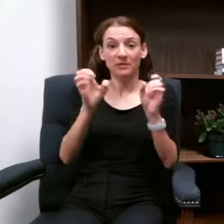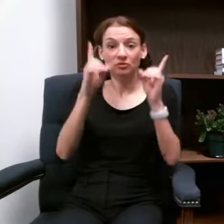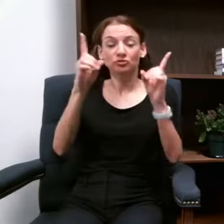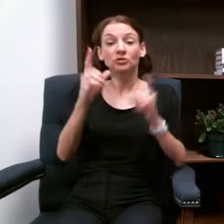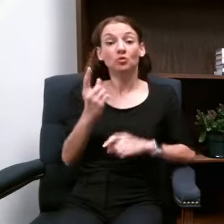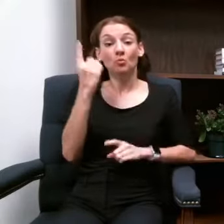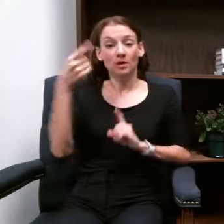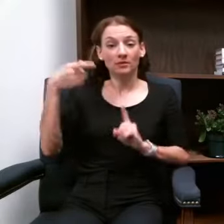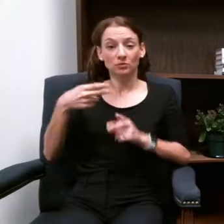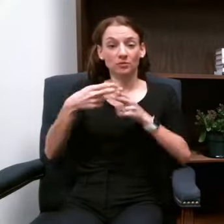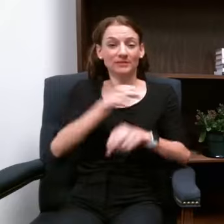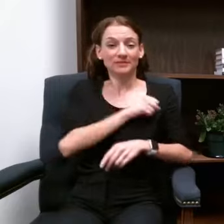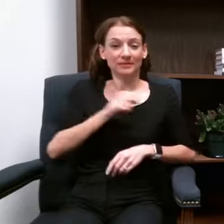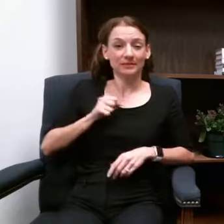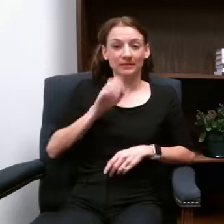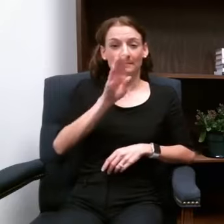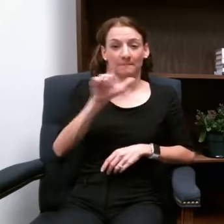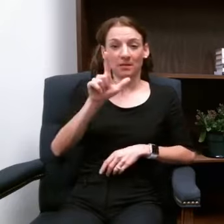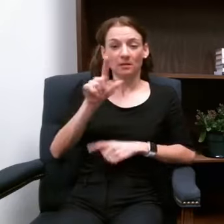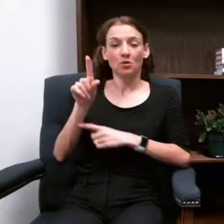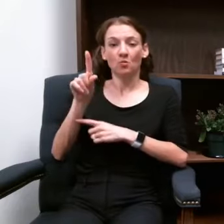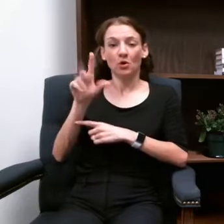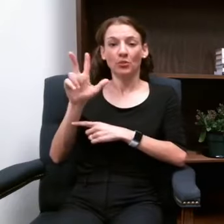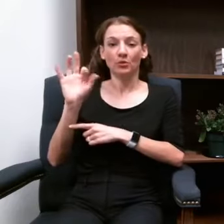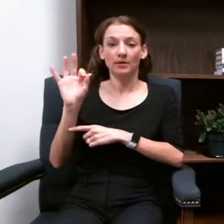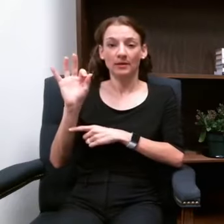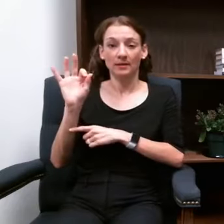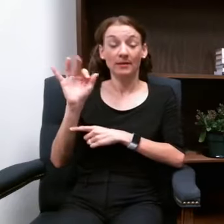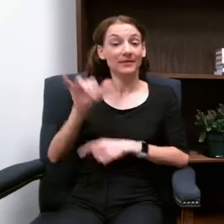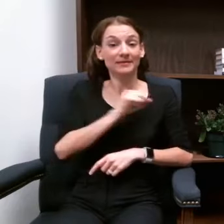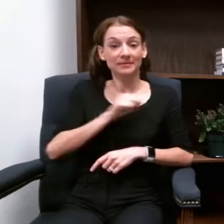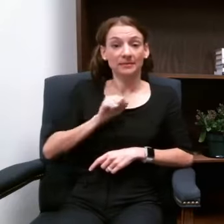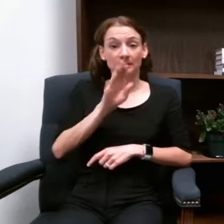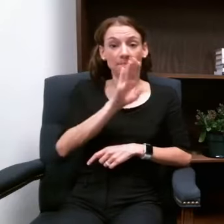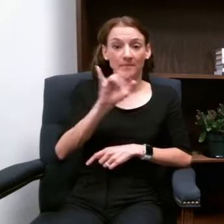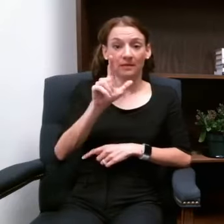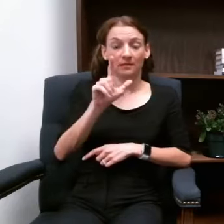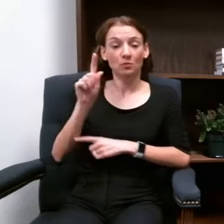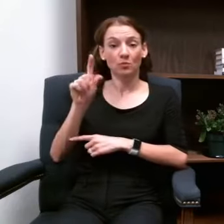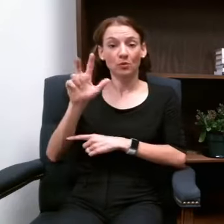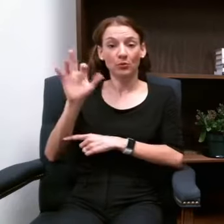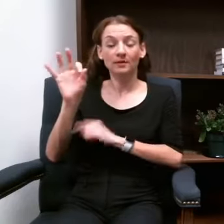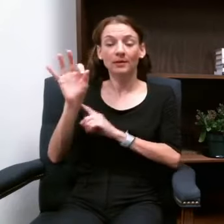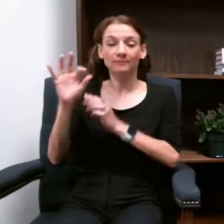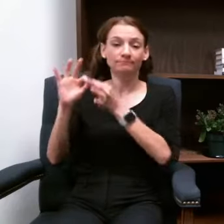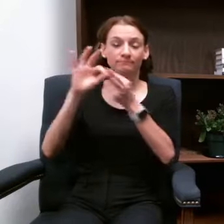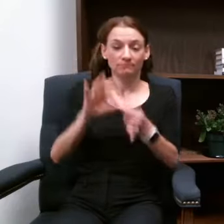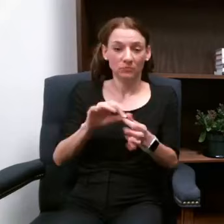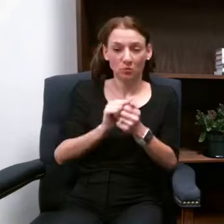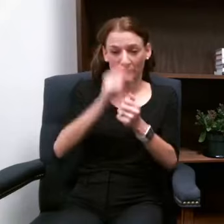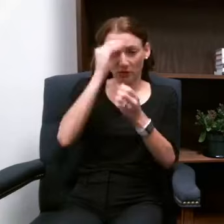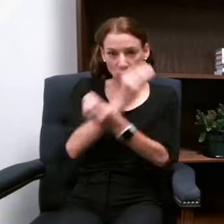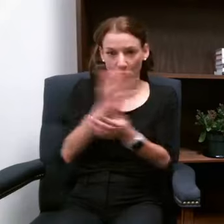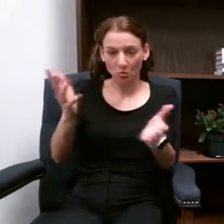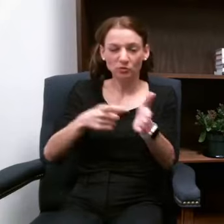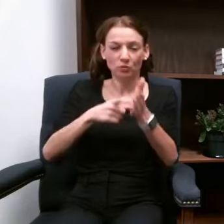Bill 139. Senate Bill 139 has to do with a notice that's going to be required in this